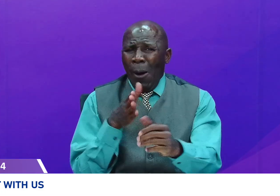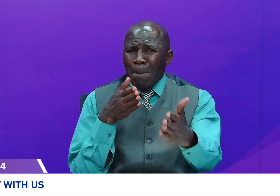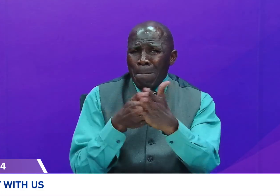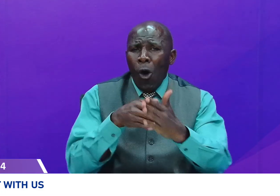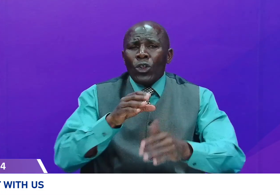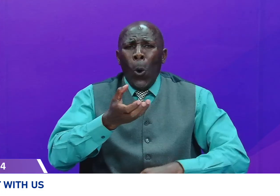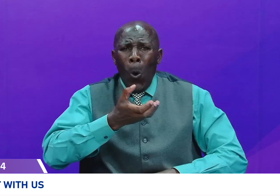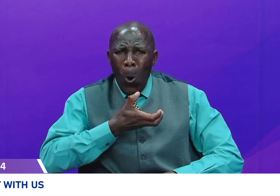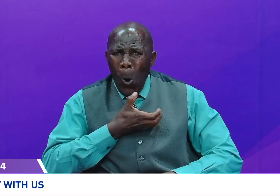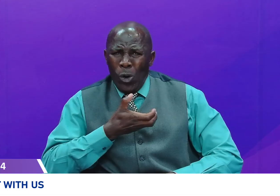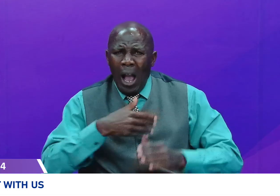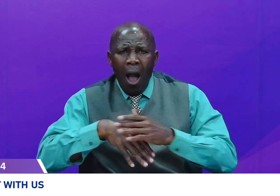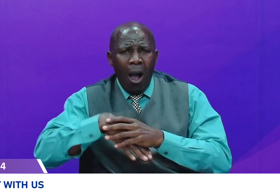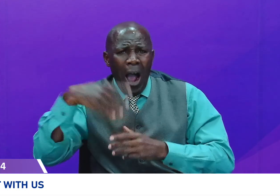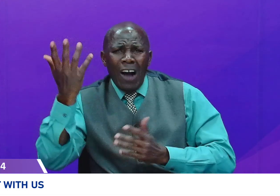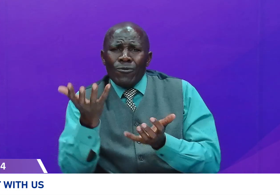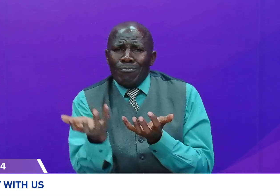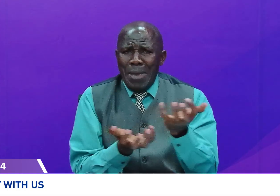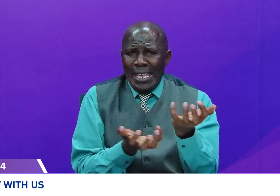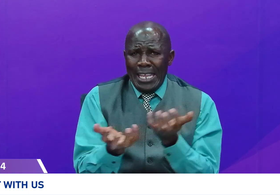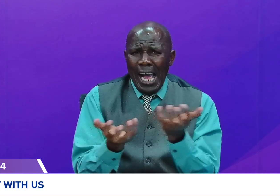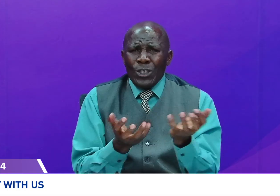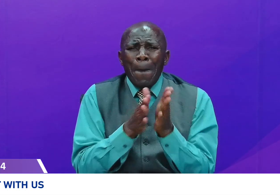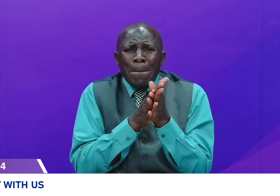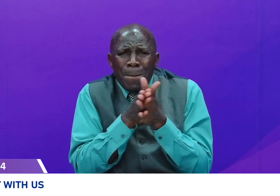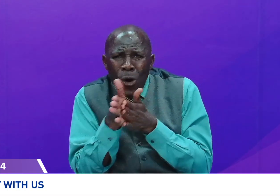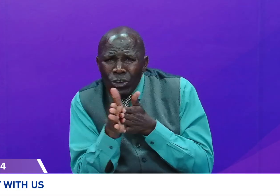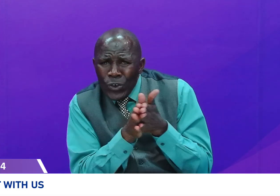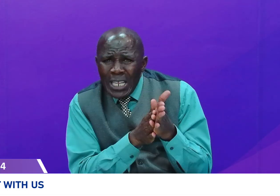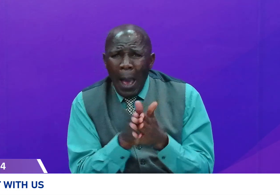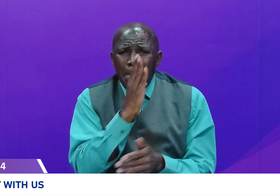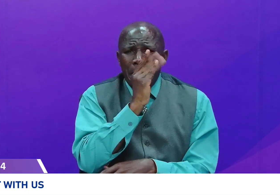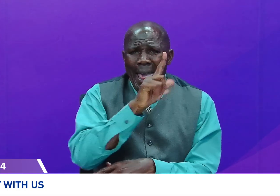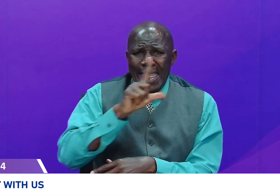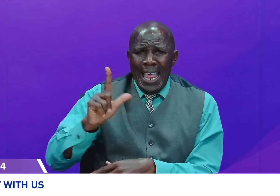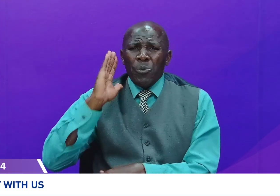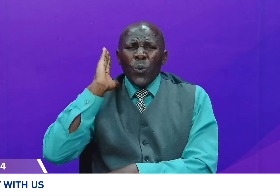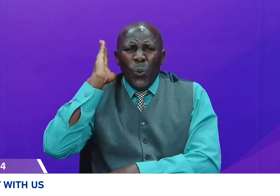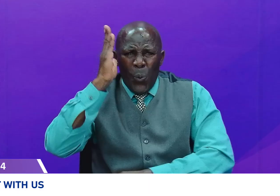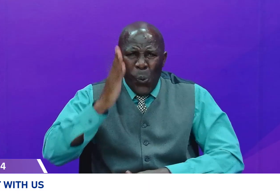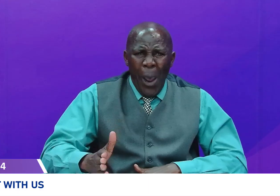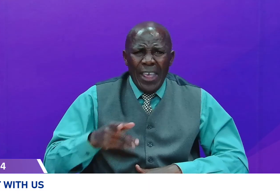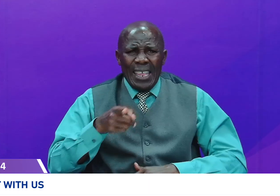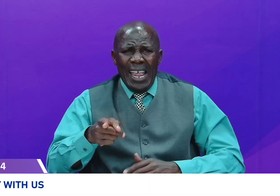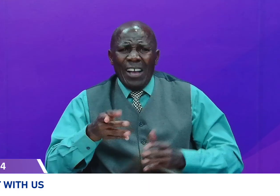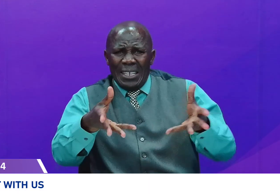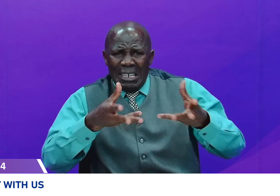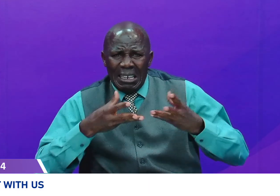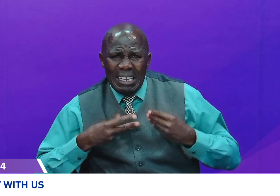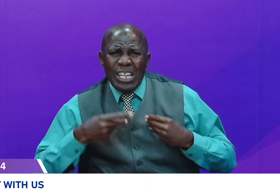Coordinator Nicholas Kirago warned that the stringent measures could force many